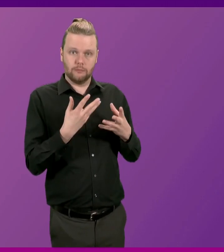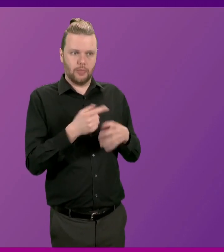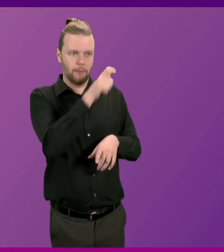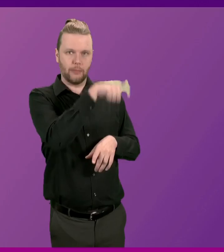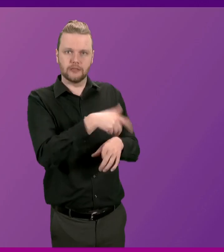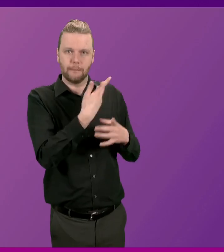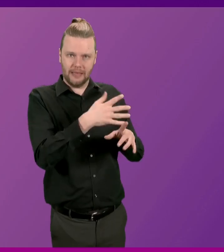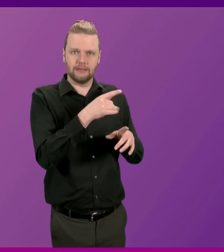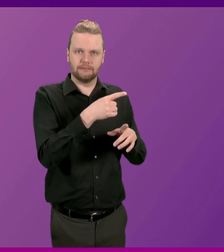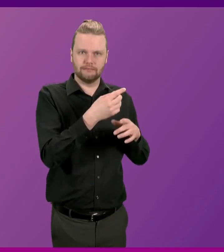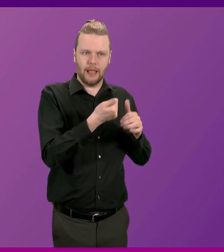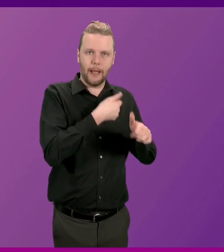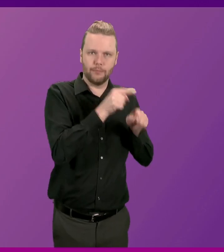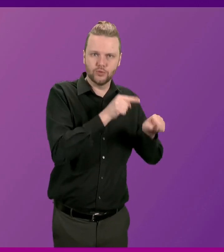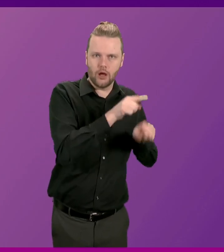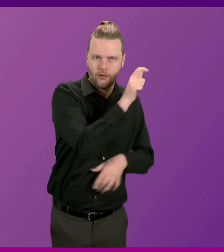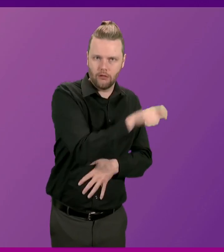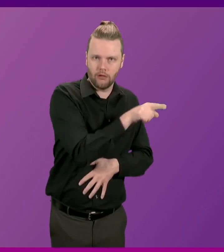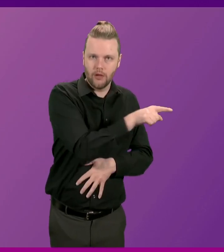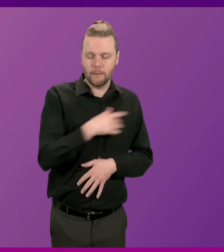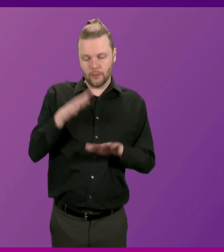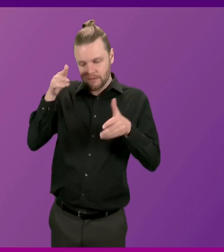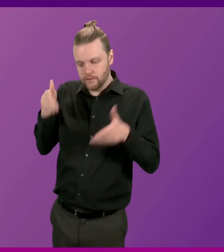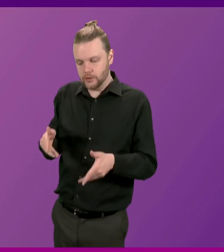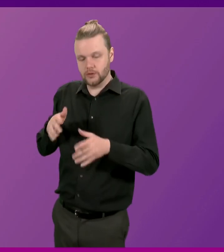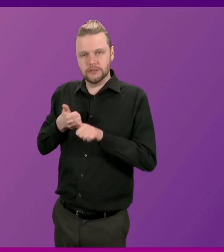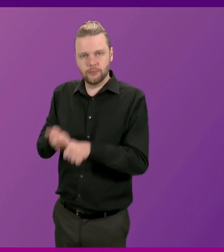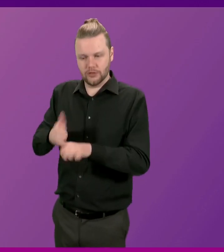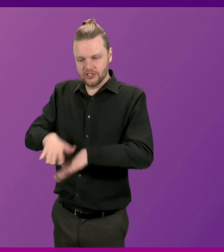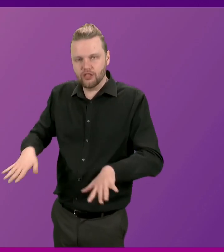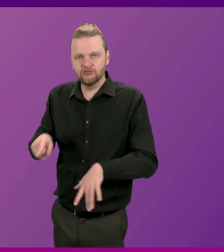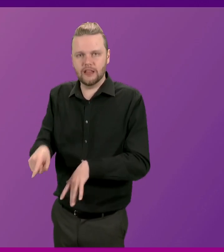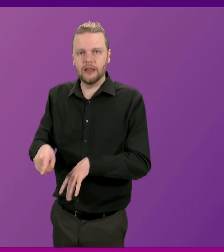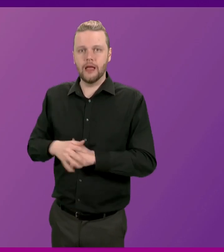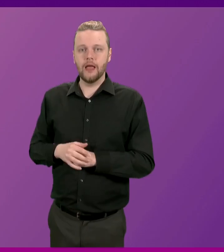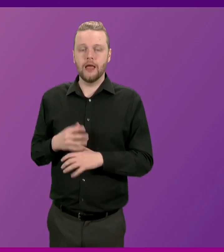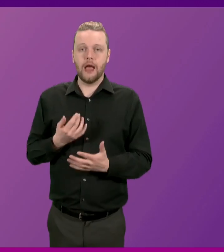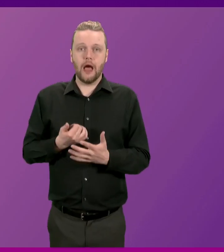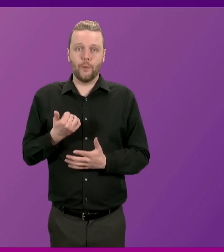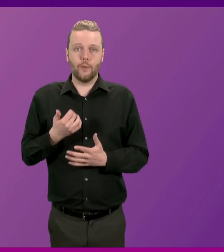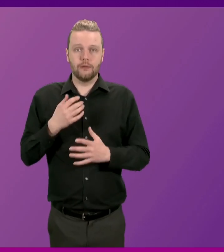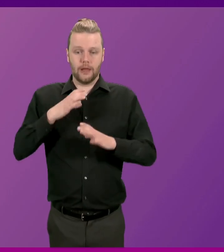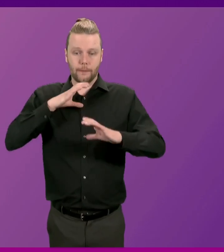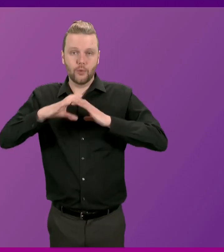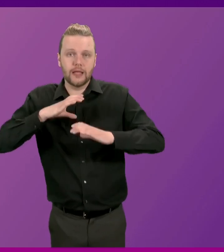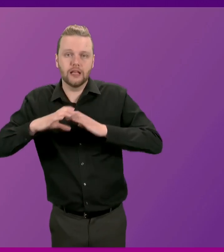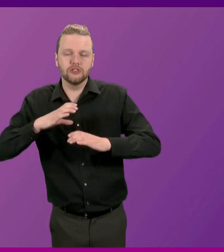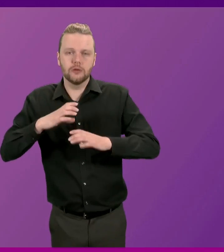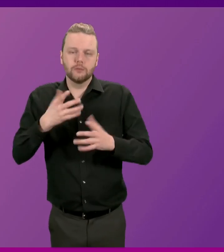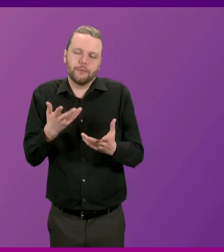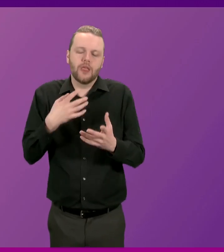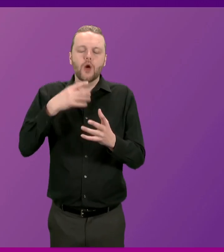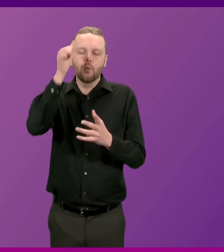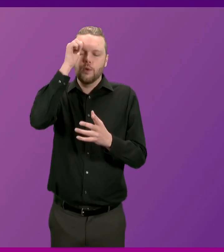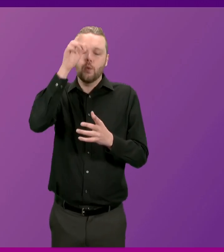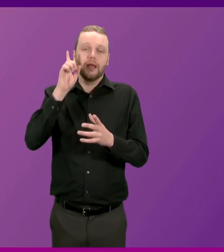But they were really focused on their children, supporting their children, and how the communication, we know in